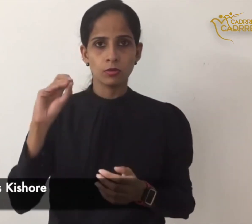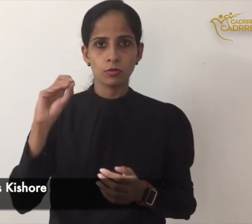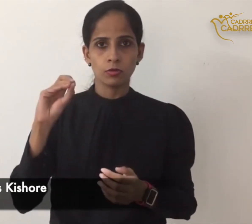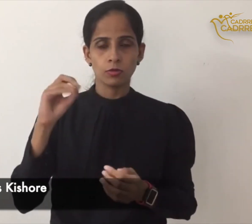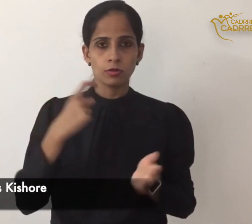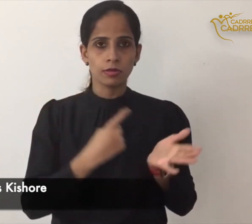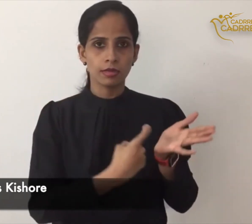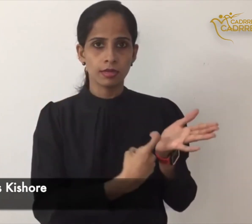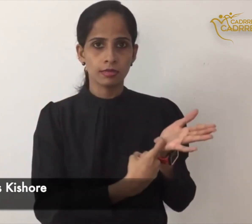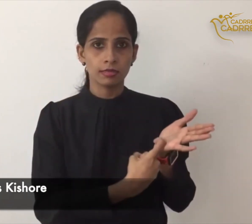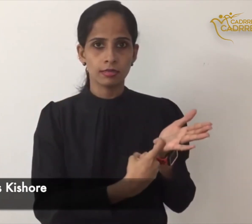Kishore.